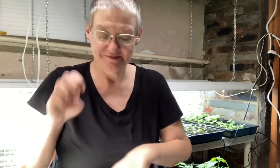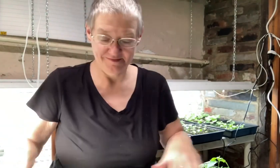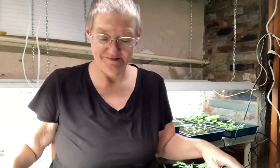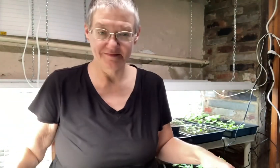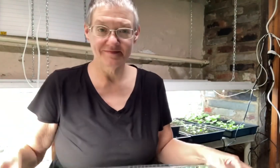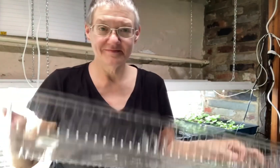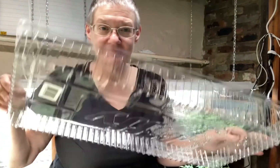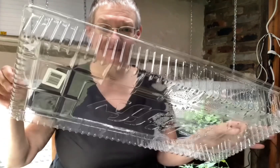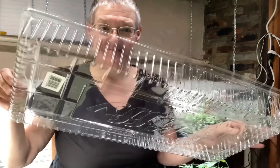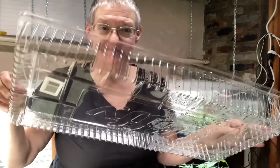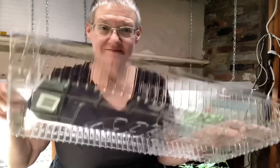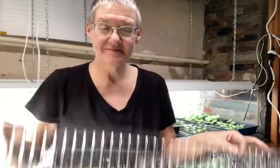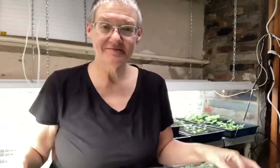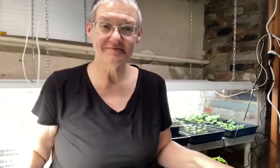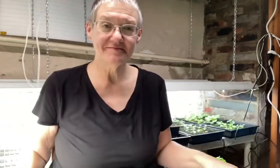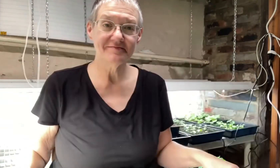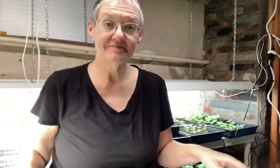Now they did germinate with a dome.